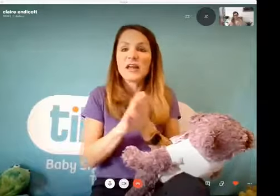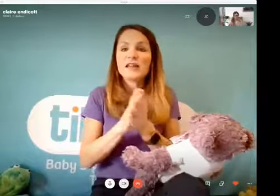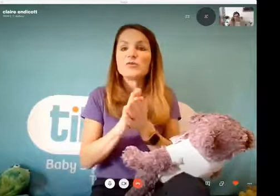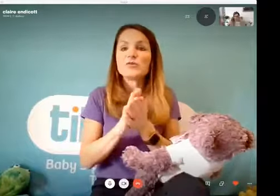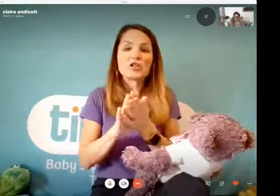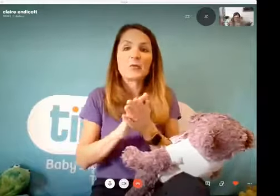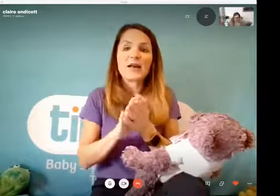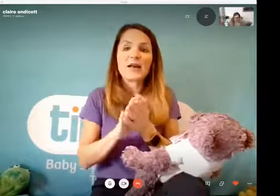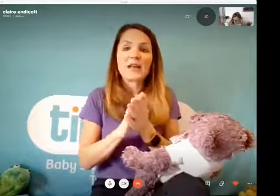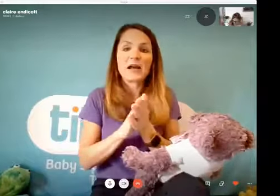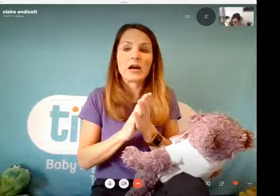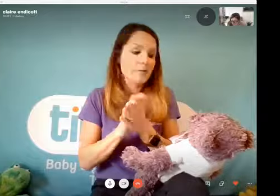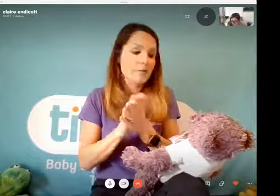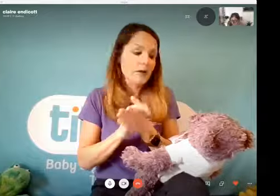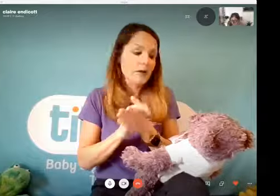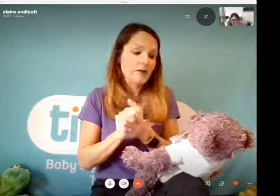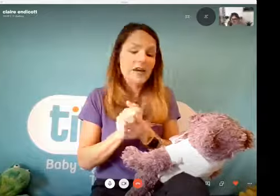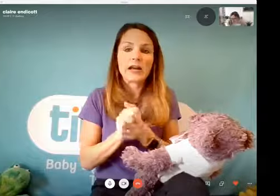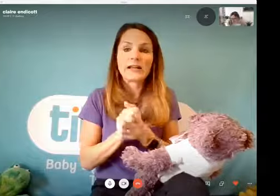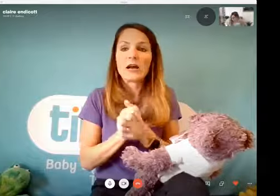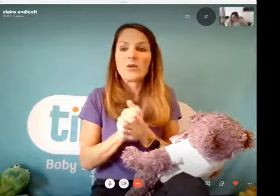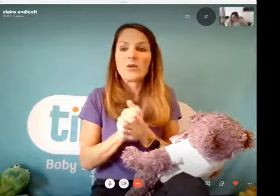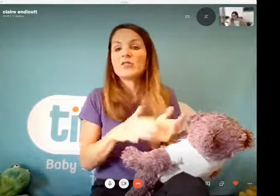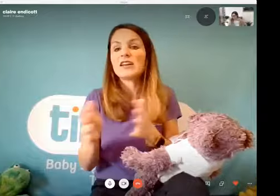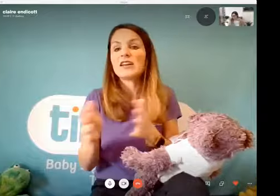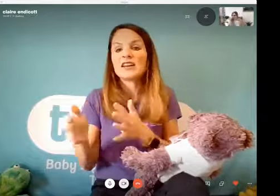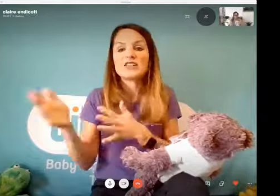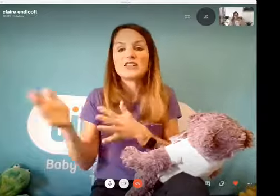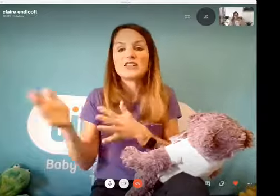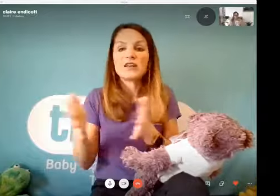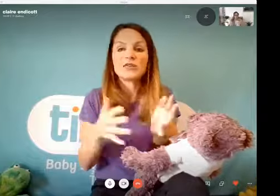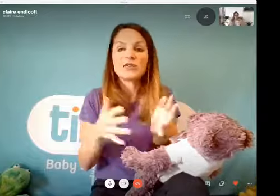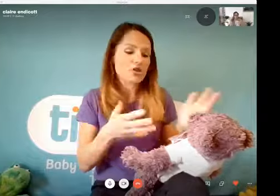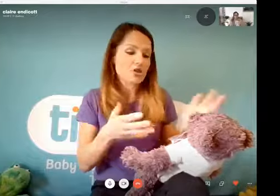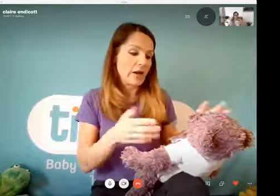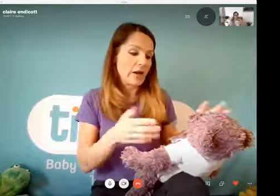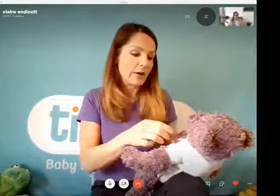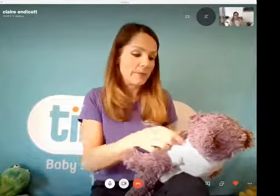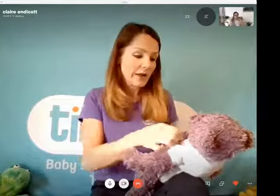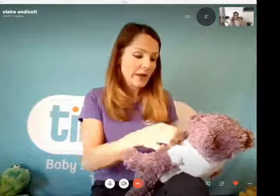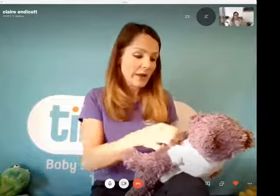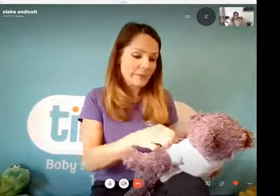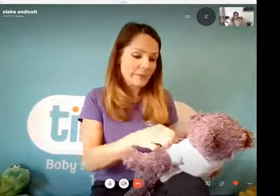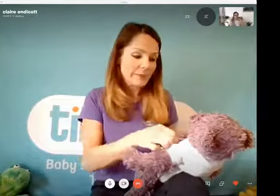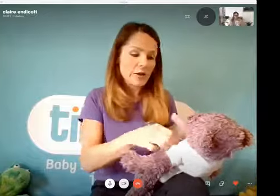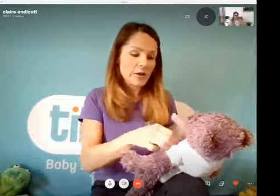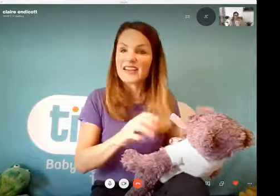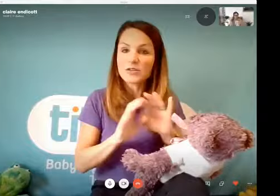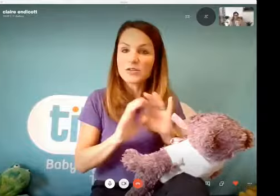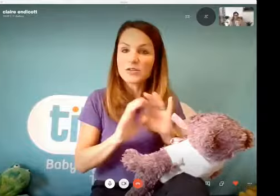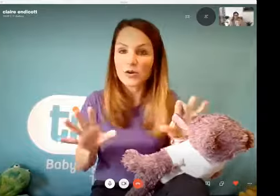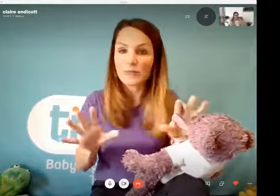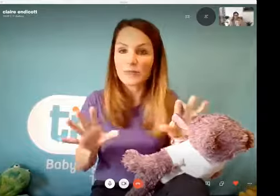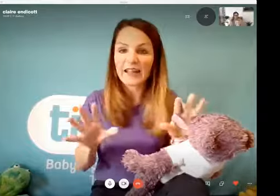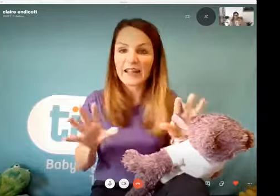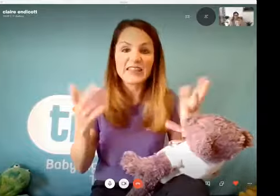your baby at home, okay, which you learn in classes usually and you teach at home. So it's nothing more complicated than that. It's just